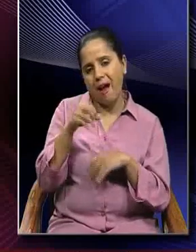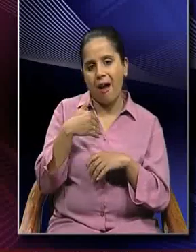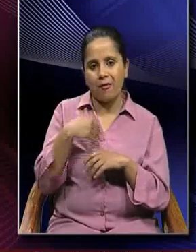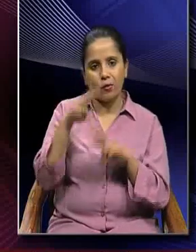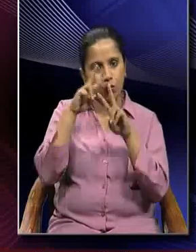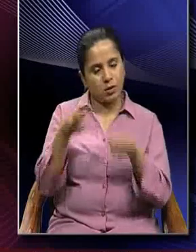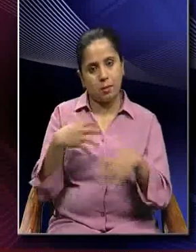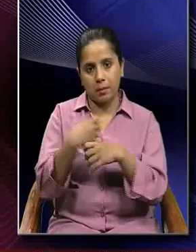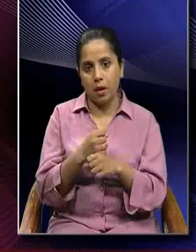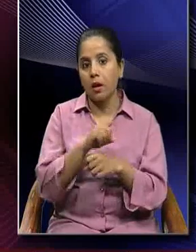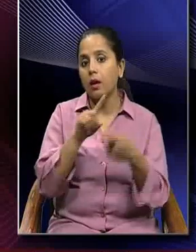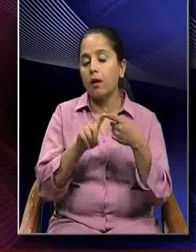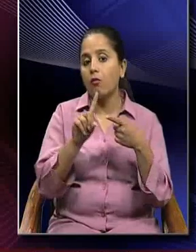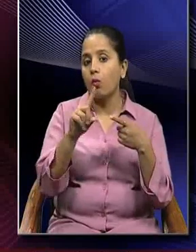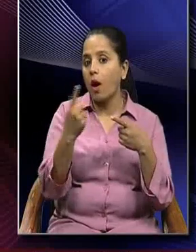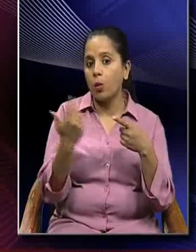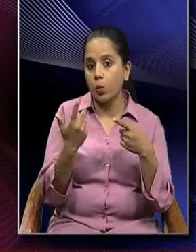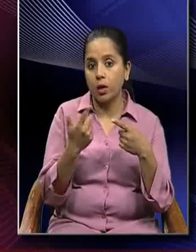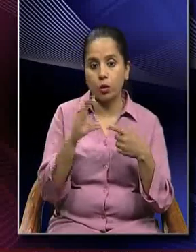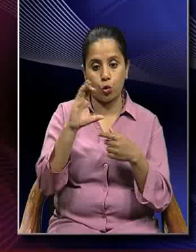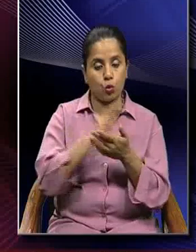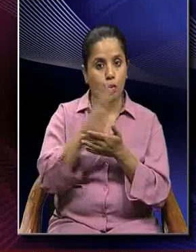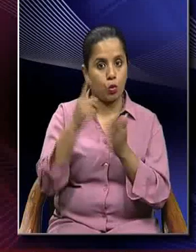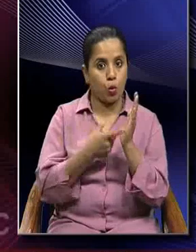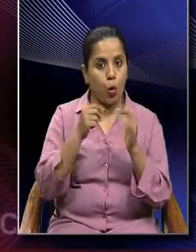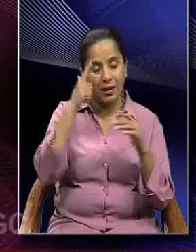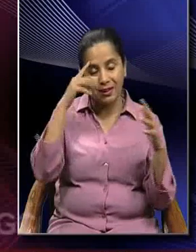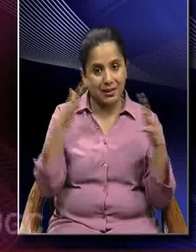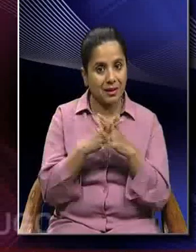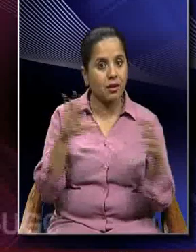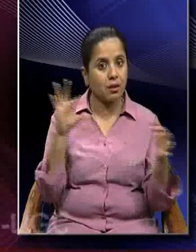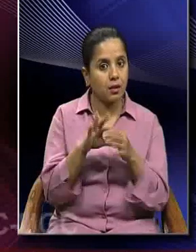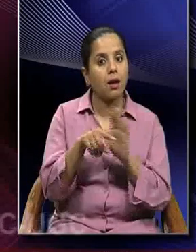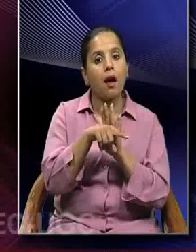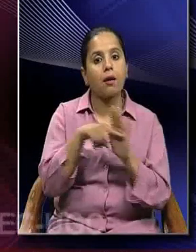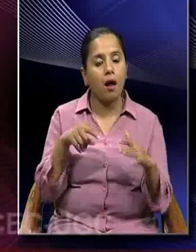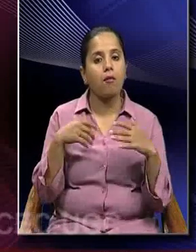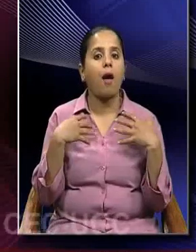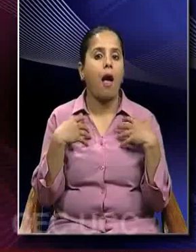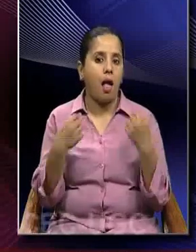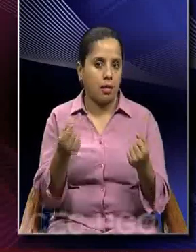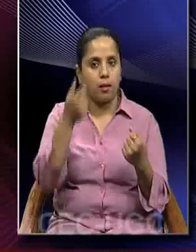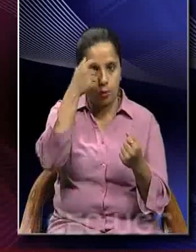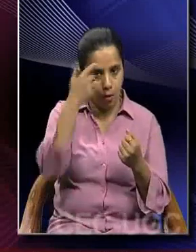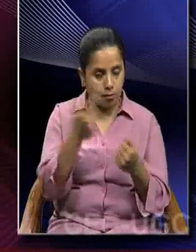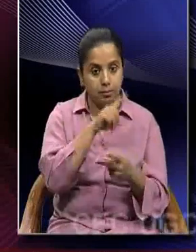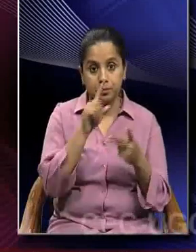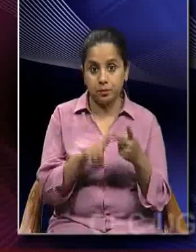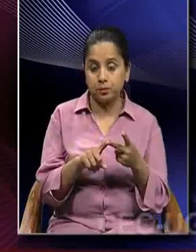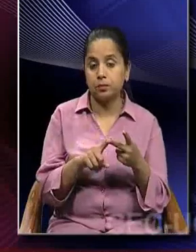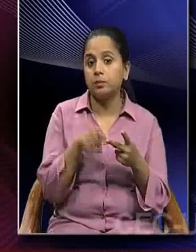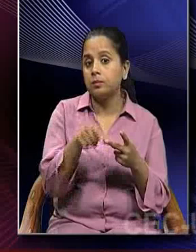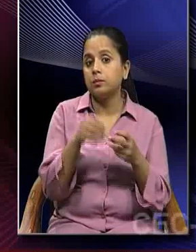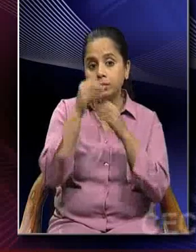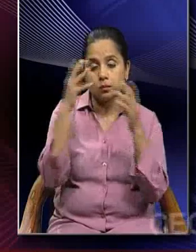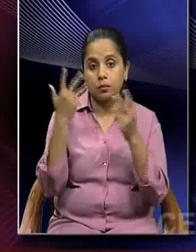the hypothesis number 1 was that chronic stress would be associated with negative health outcomes, and the second hypothesis was